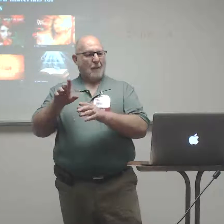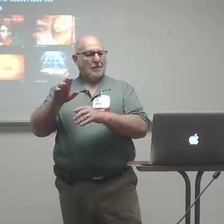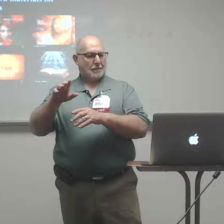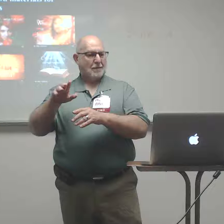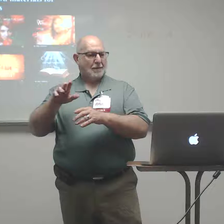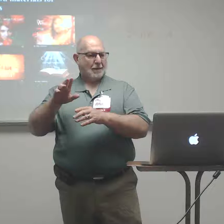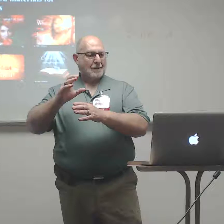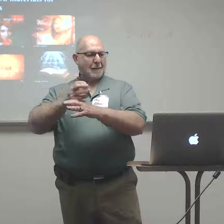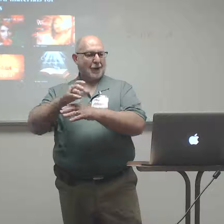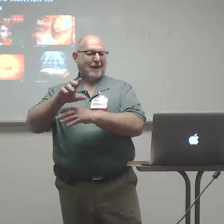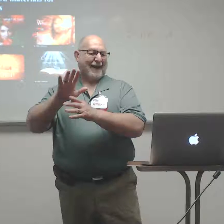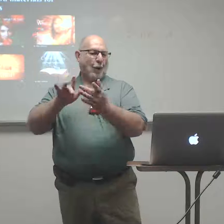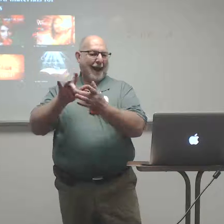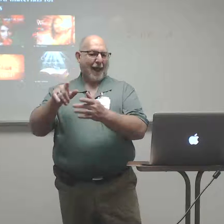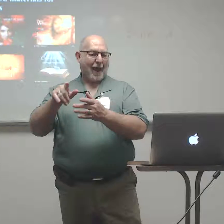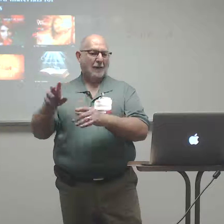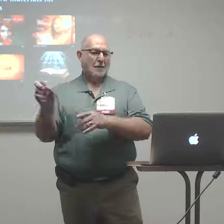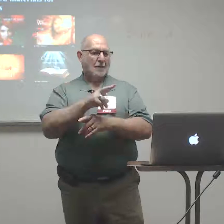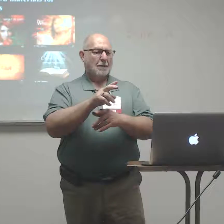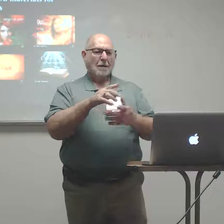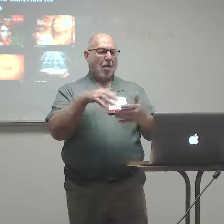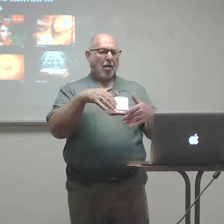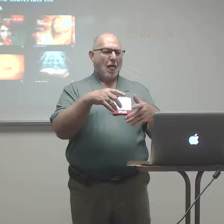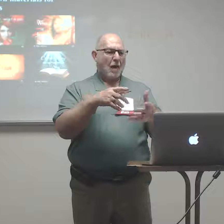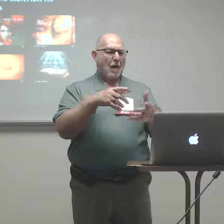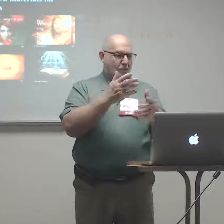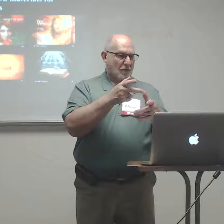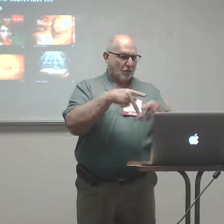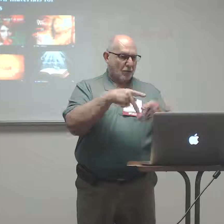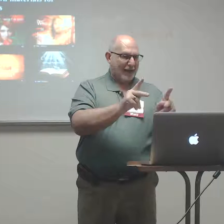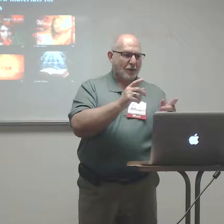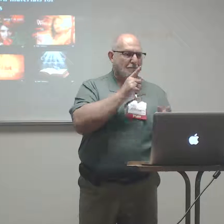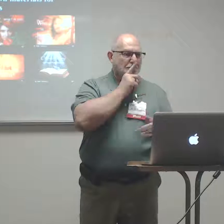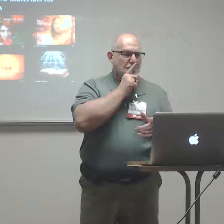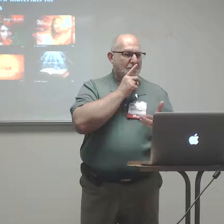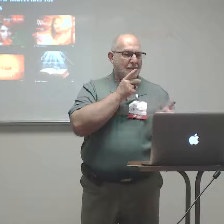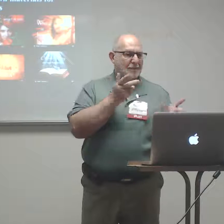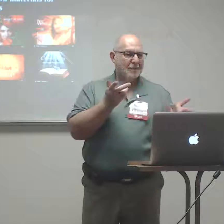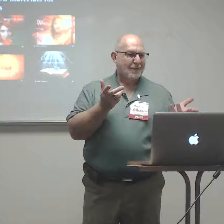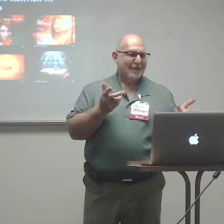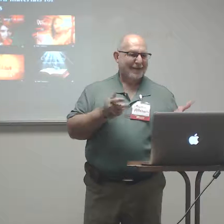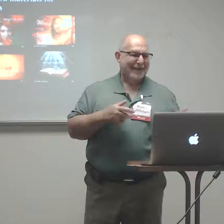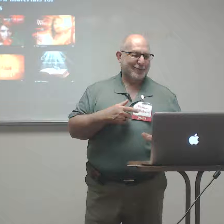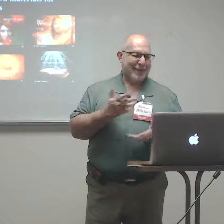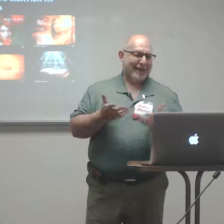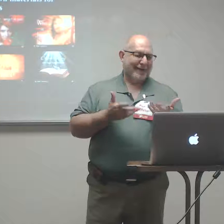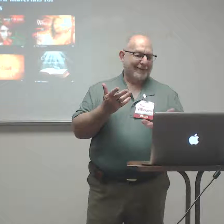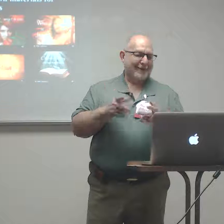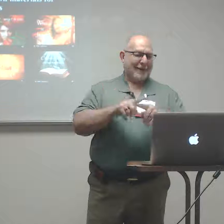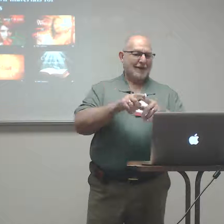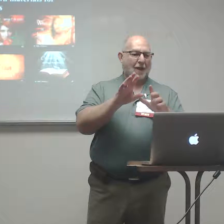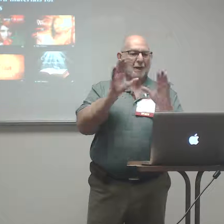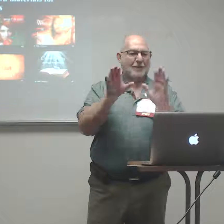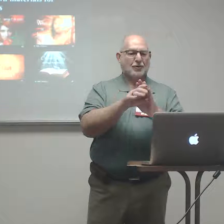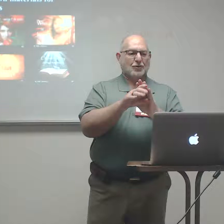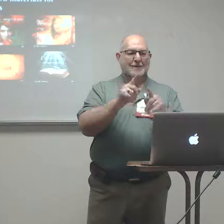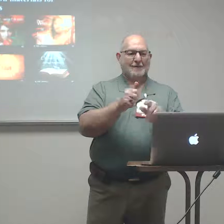some people use pictures Internet. off the internet, Mention. and they don't have anything about having permission there, and